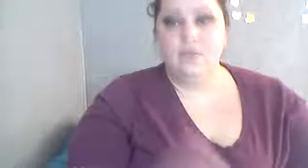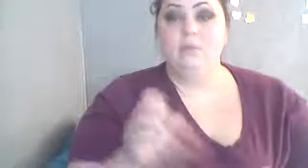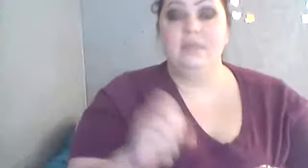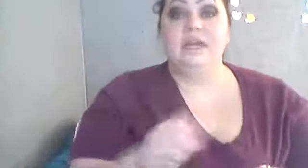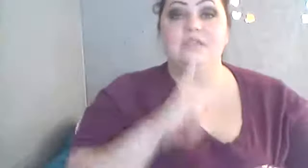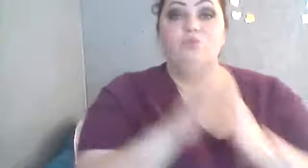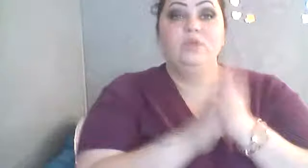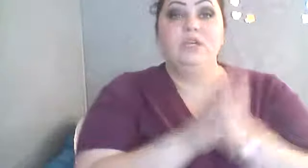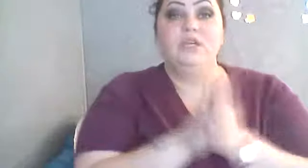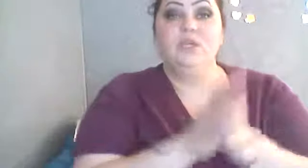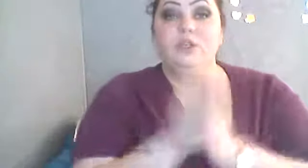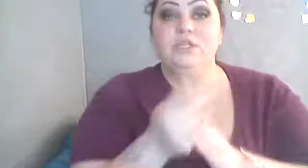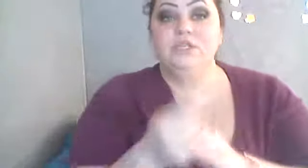But yes, I really encourage you.